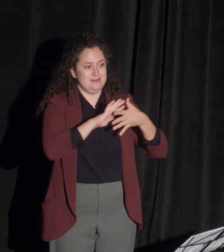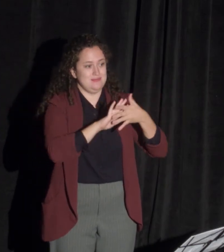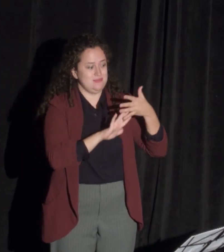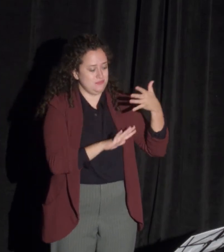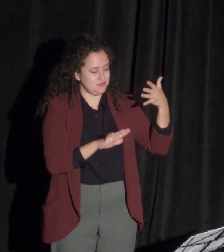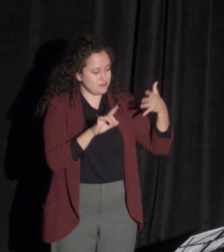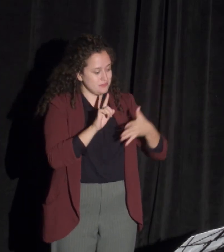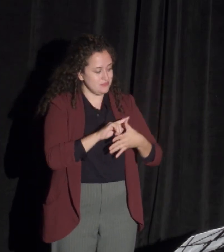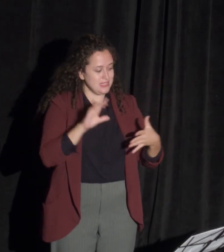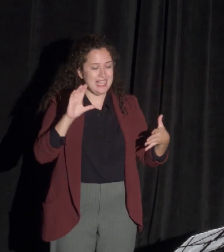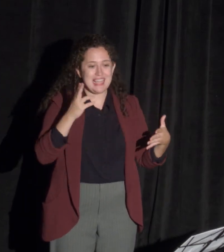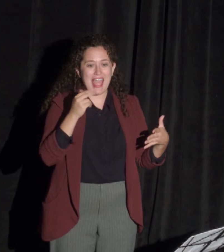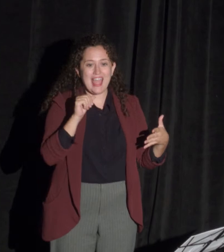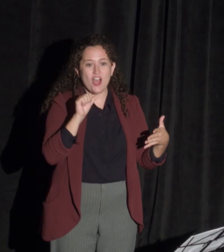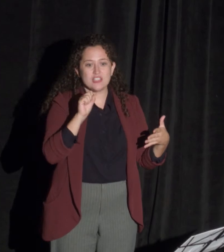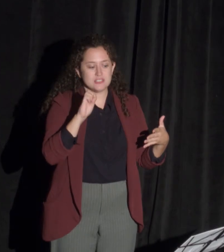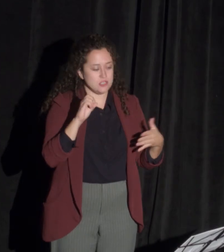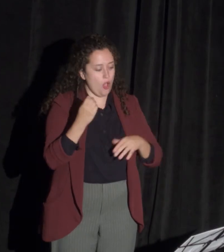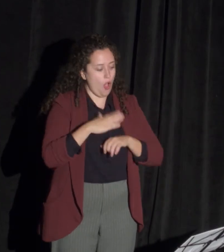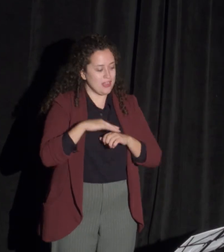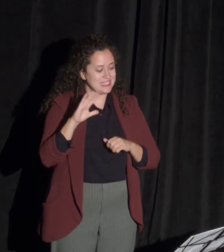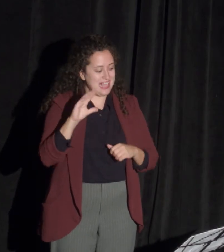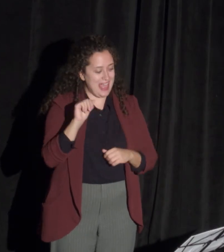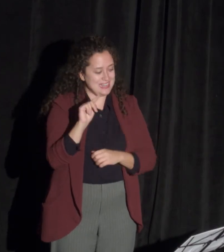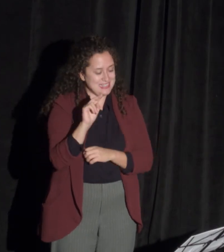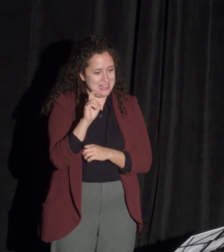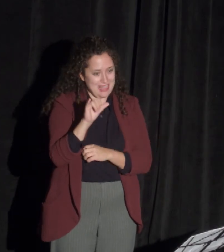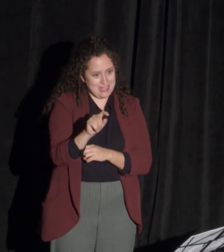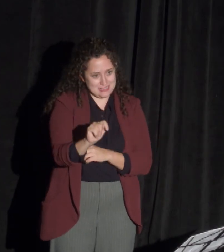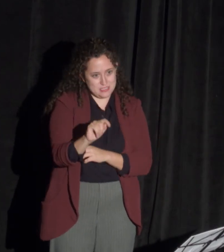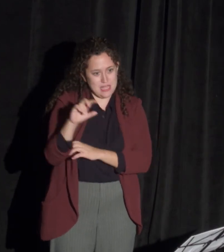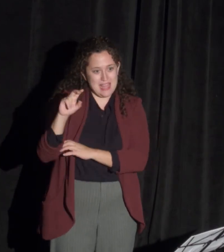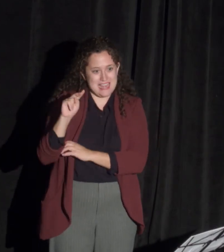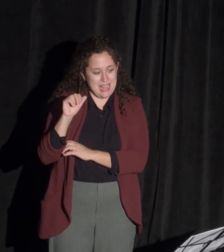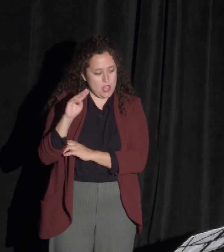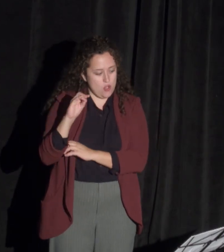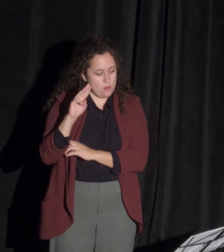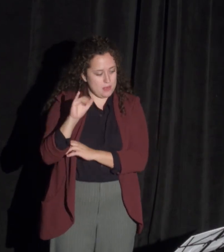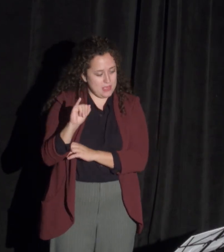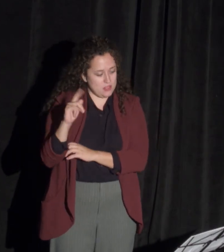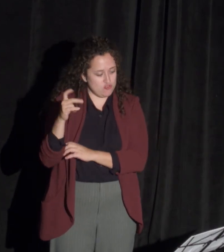Chaos on Catnet by Naomi Kritzer, Torth Team.